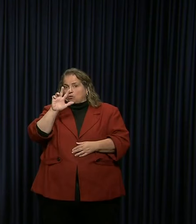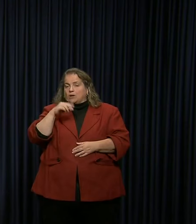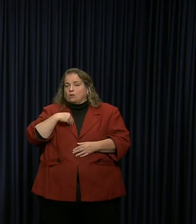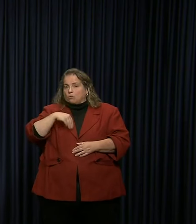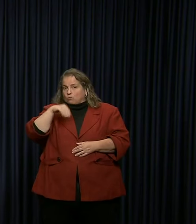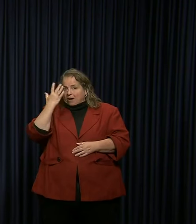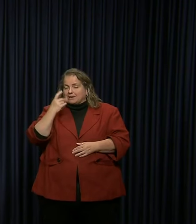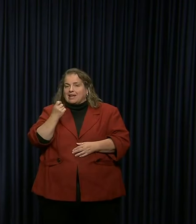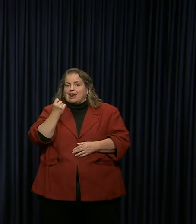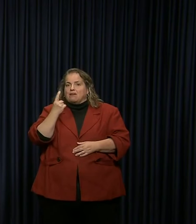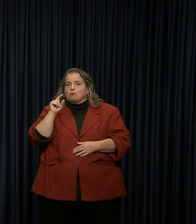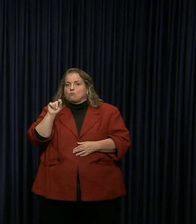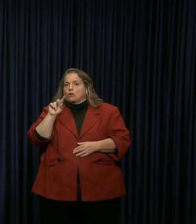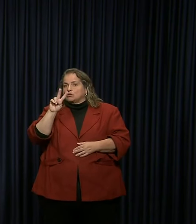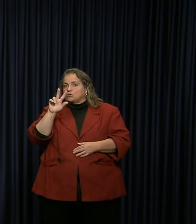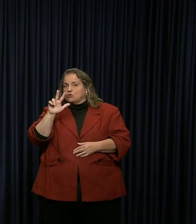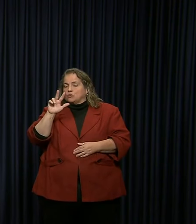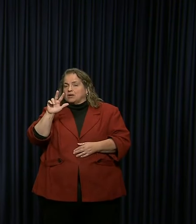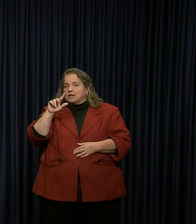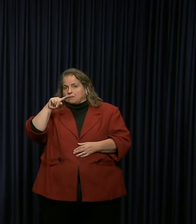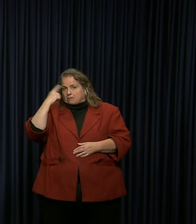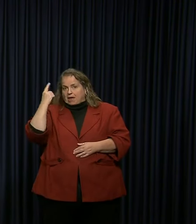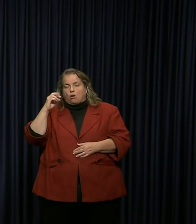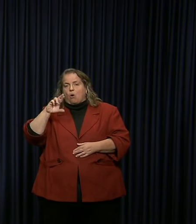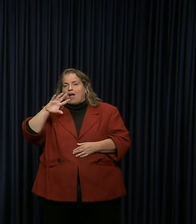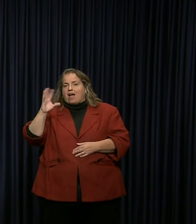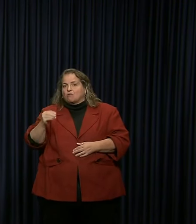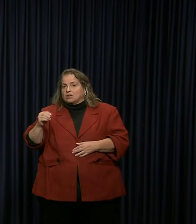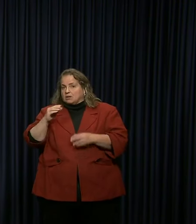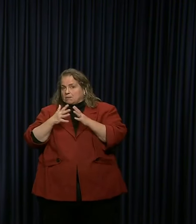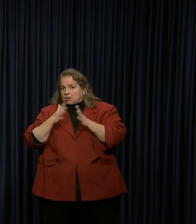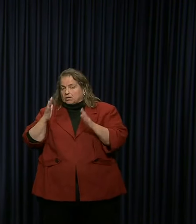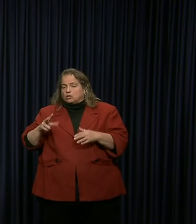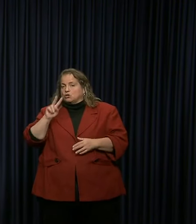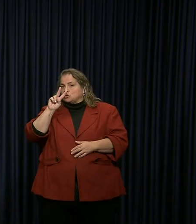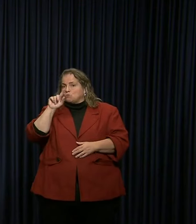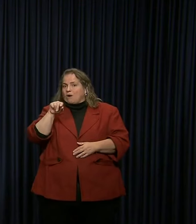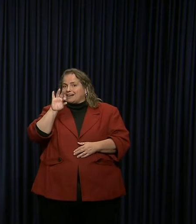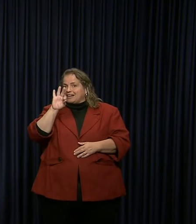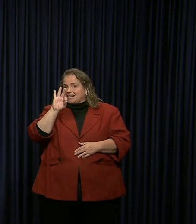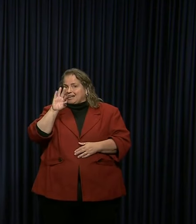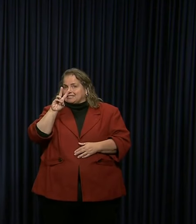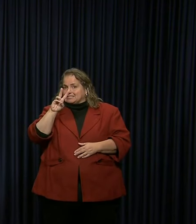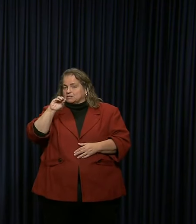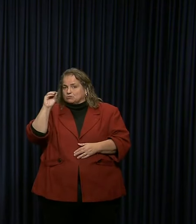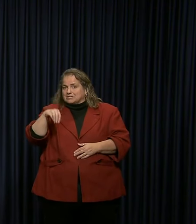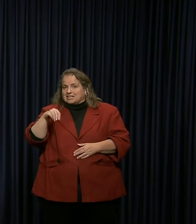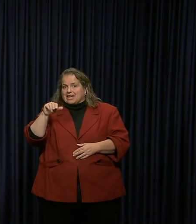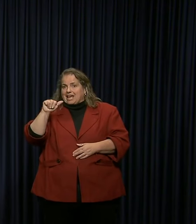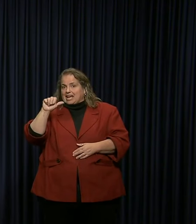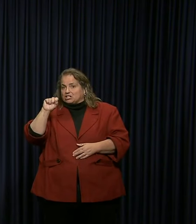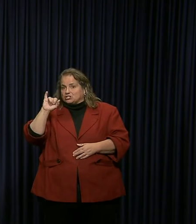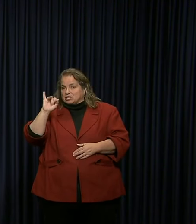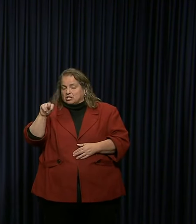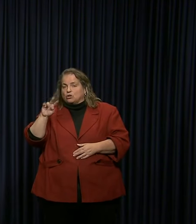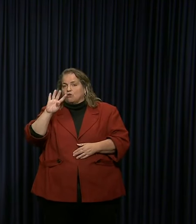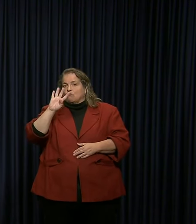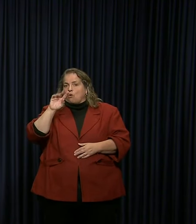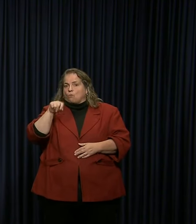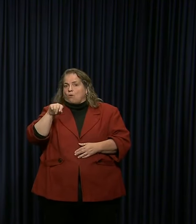white, 11.23% black or African American, 2.96% Asian, and